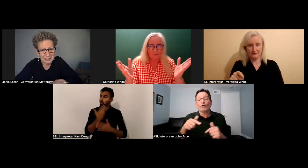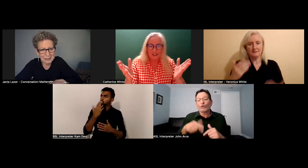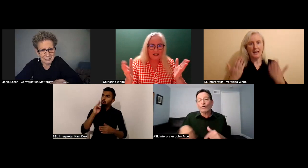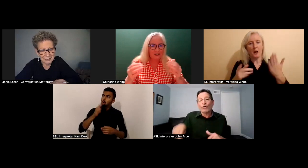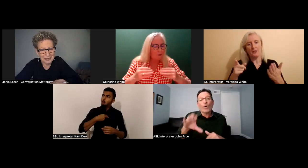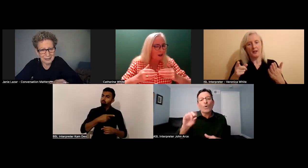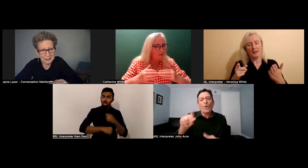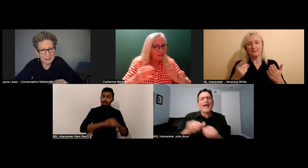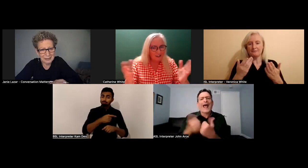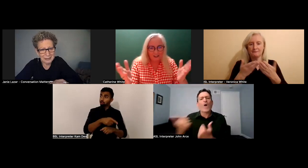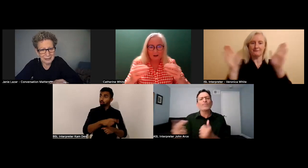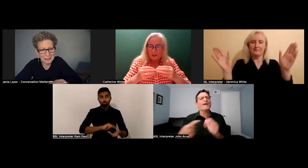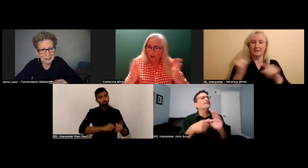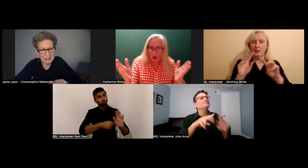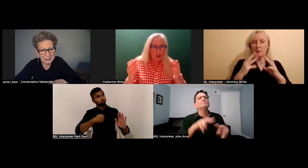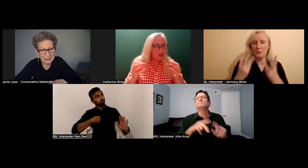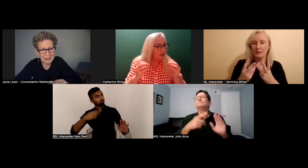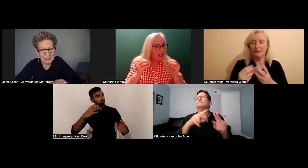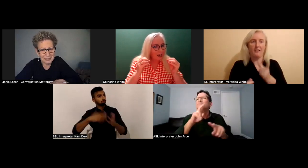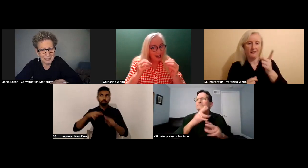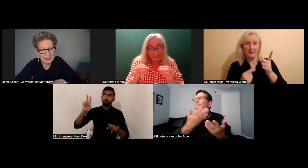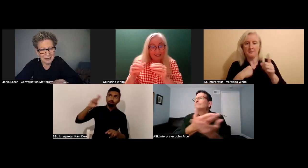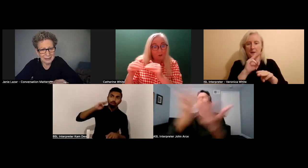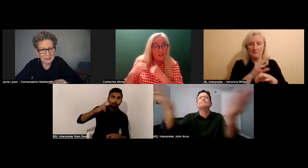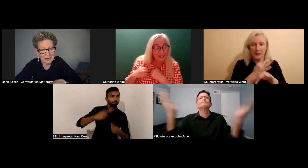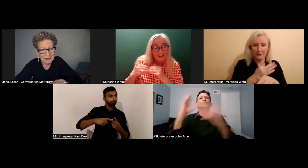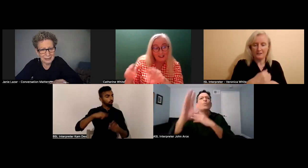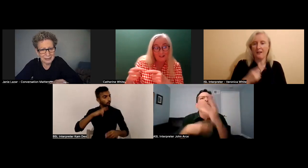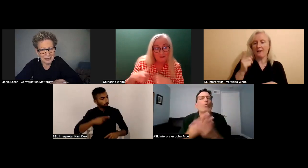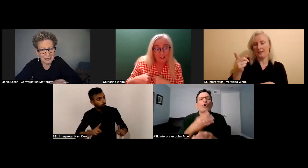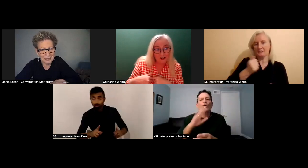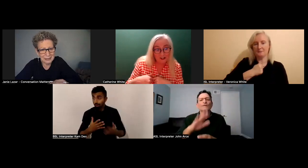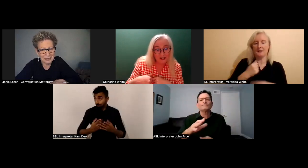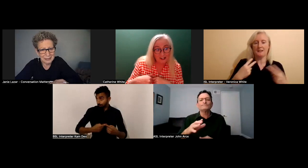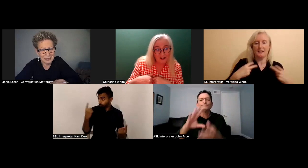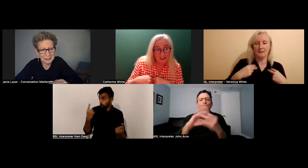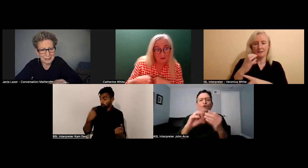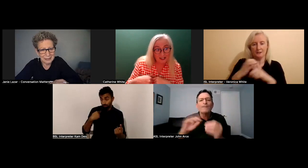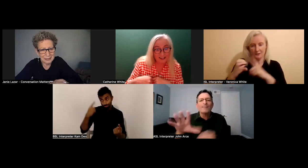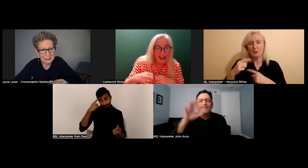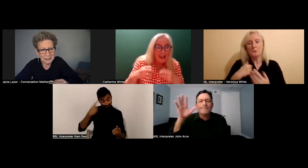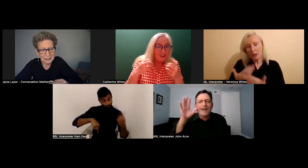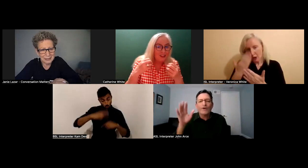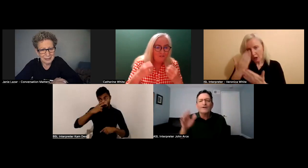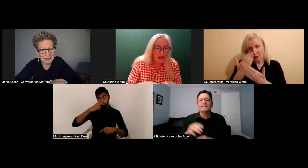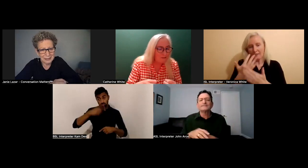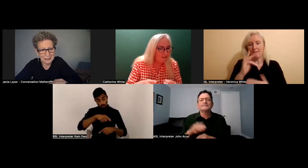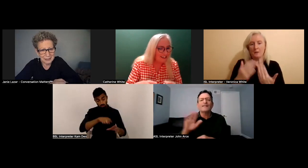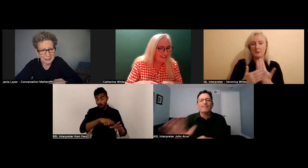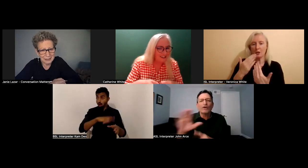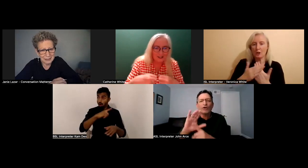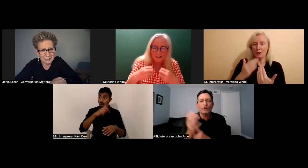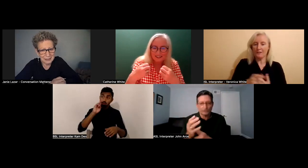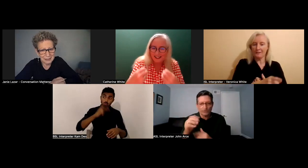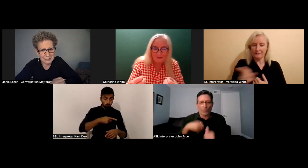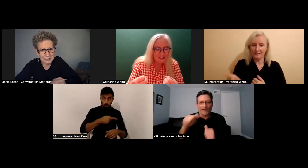they present their parents, their language, their culture. I think we can actually learn from the younger generation as well. The vocabulary